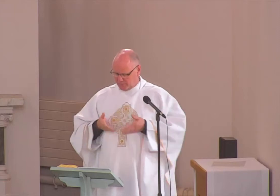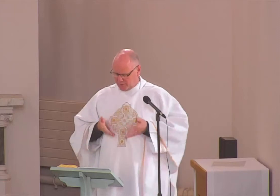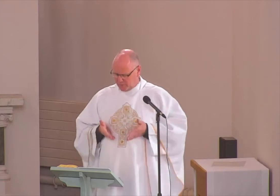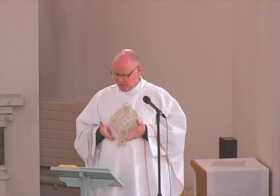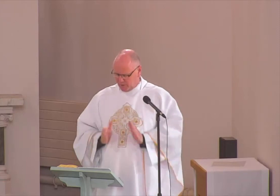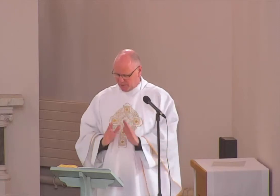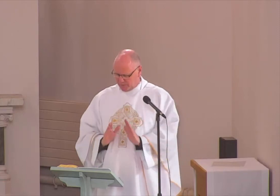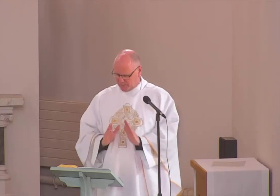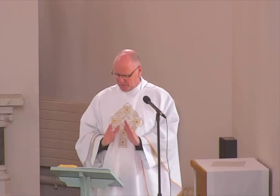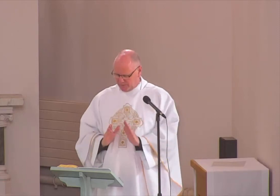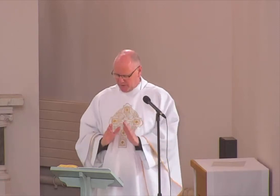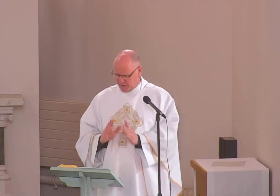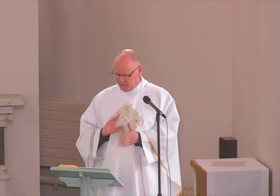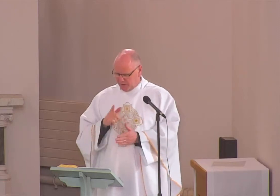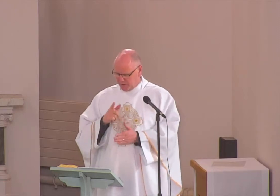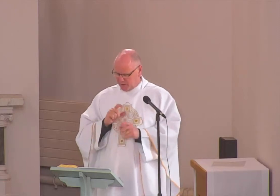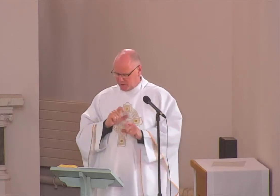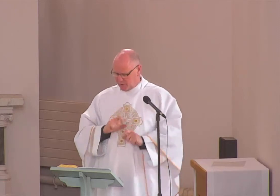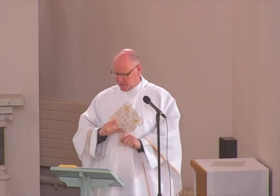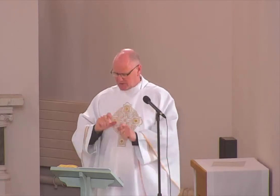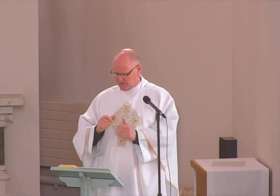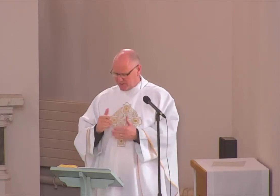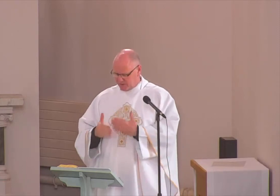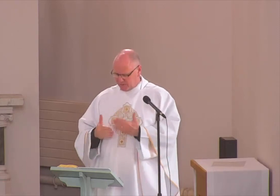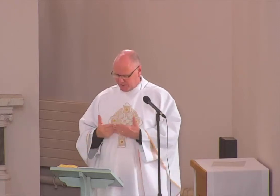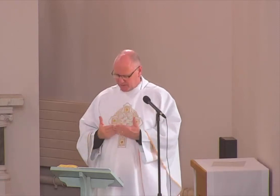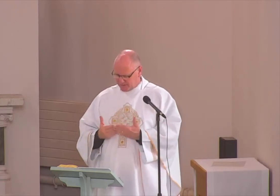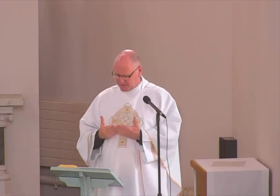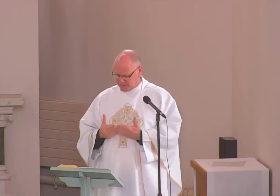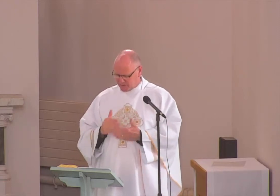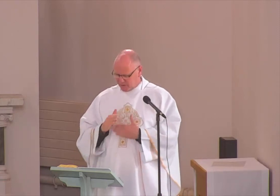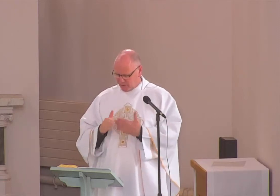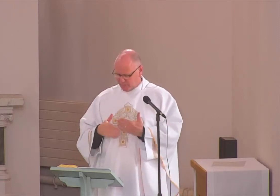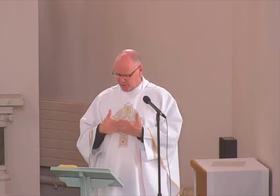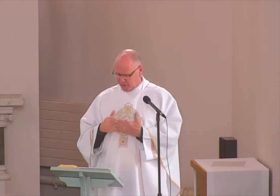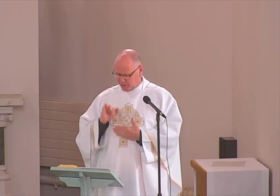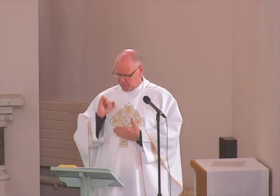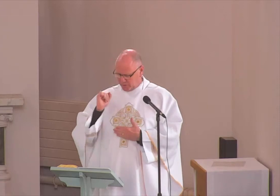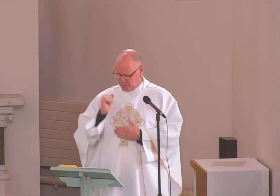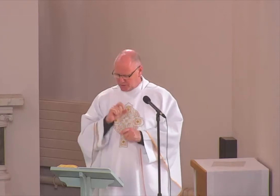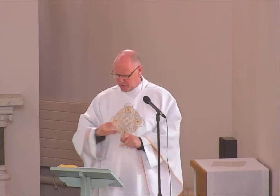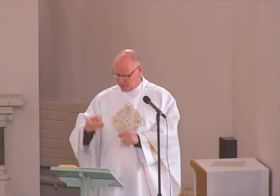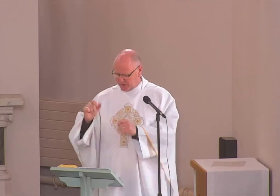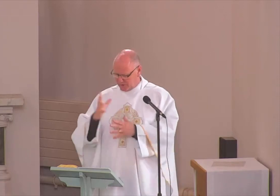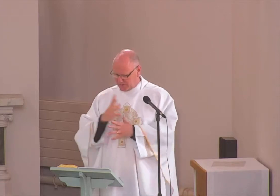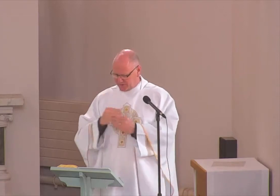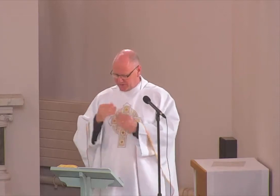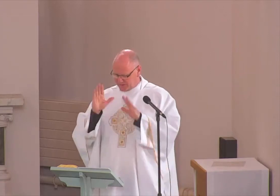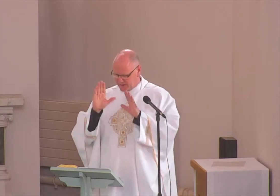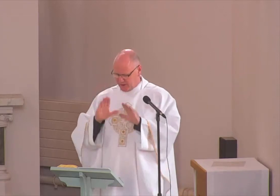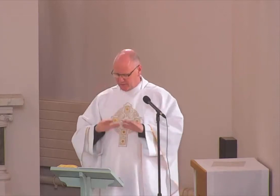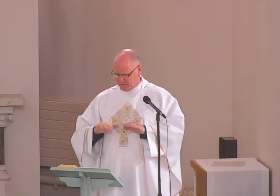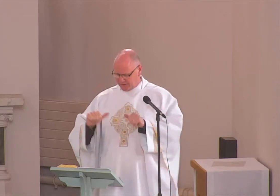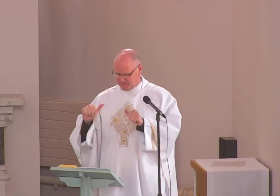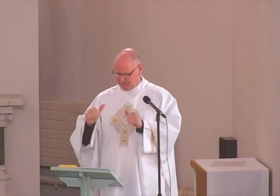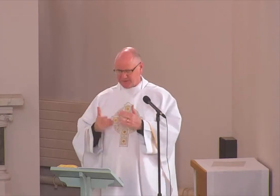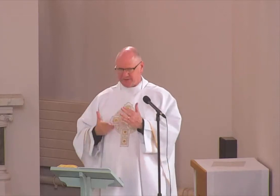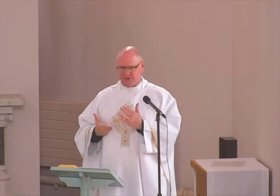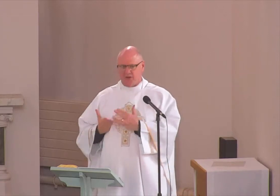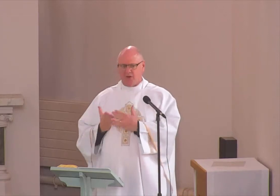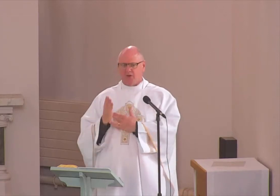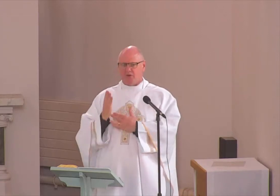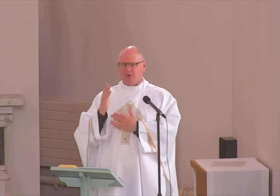of rebirth. May you persevere the gifts of all your enduring graces and